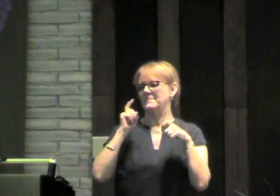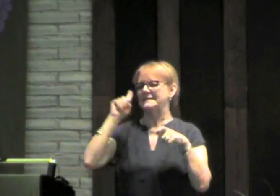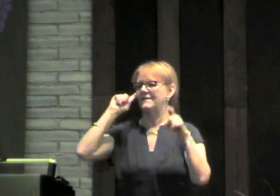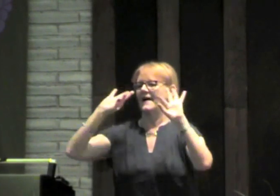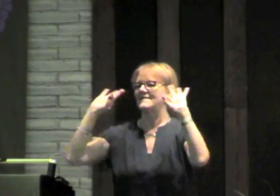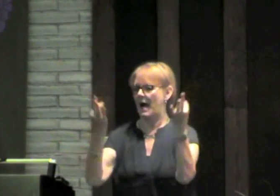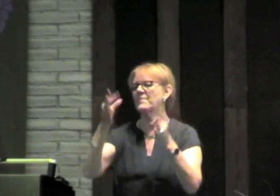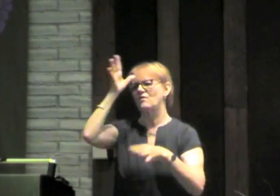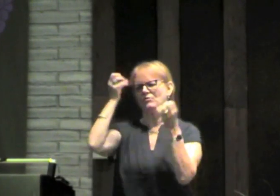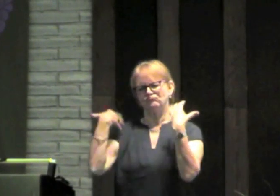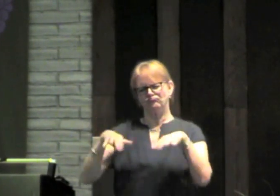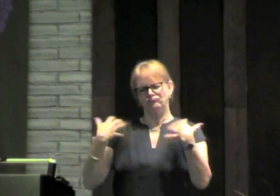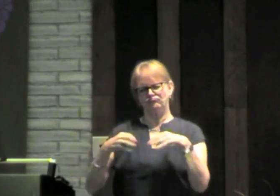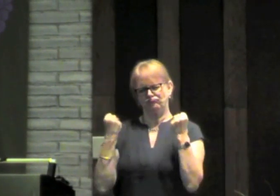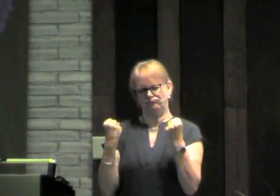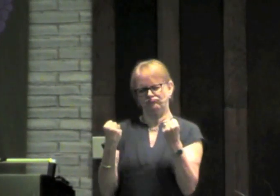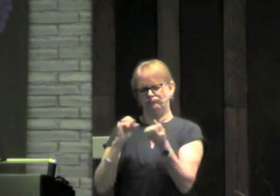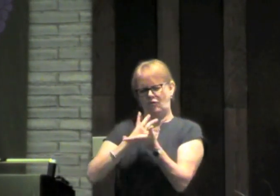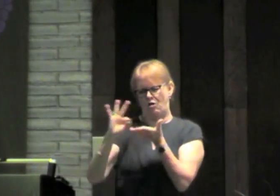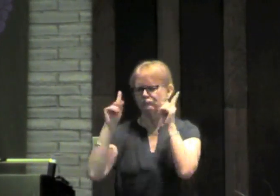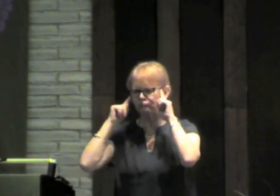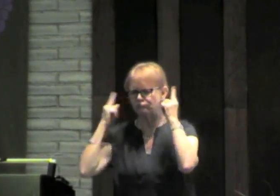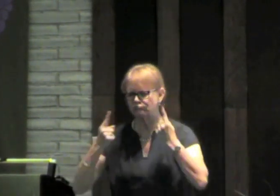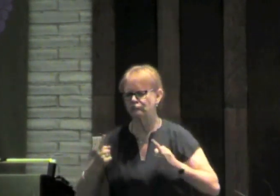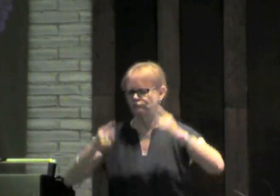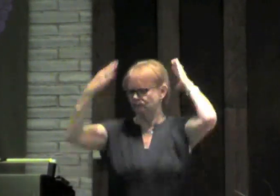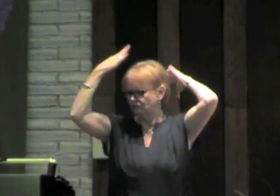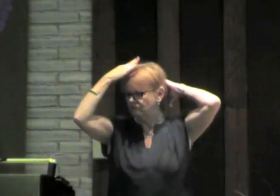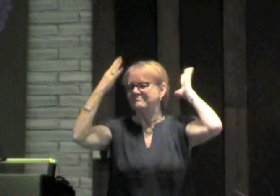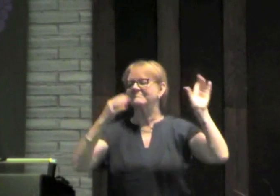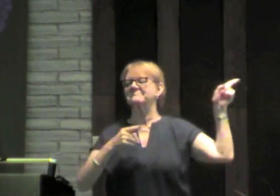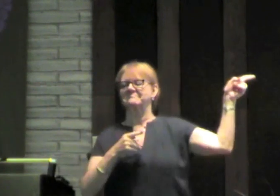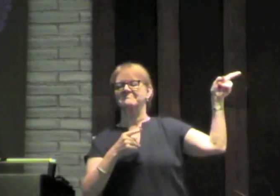homeland. He was from a deaf family, and he was strongly Hasidic.